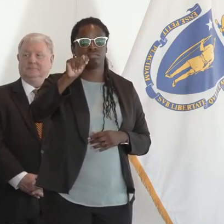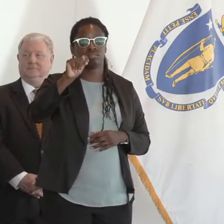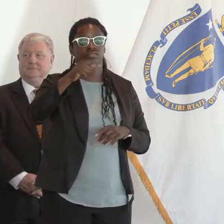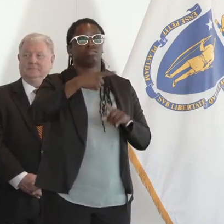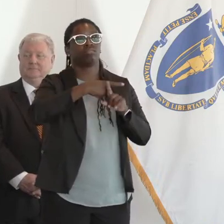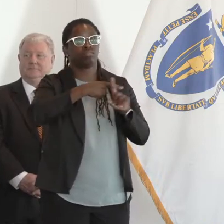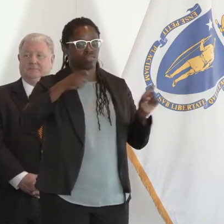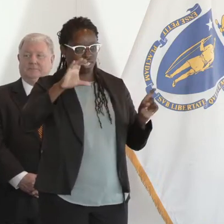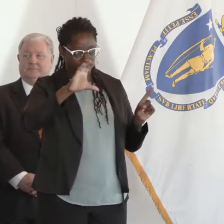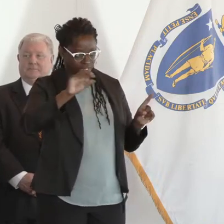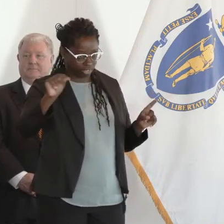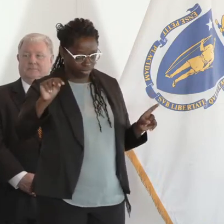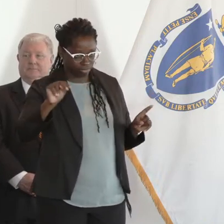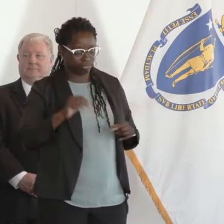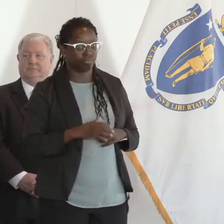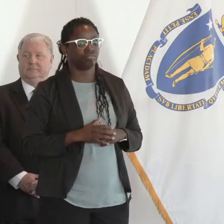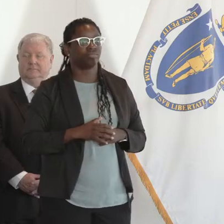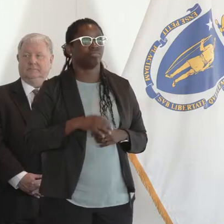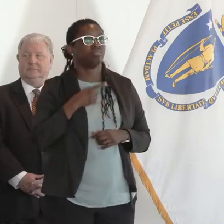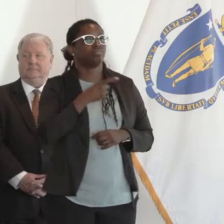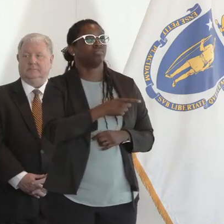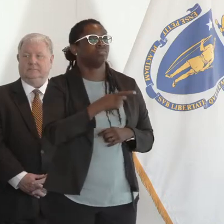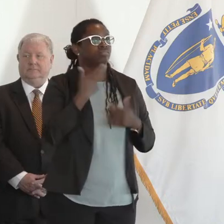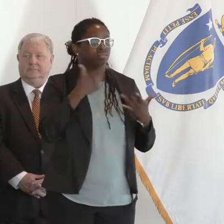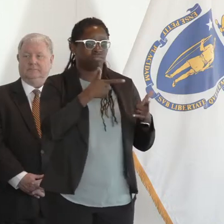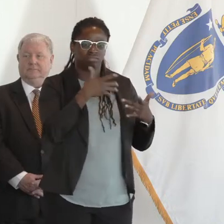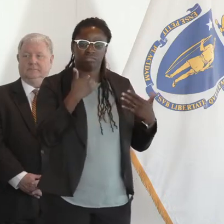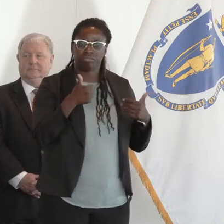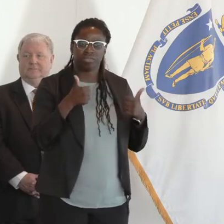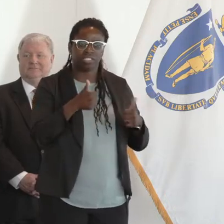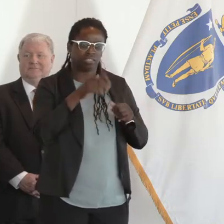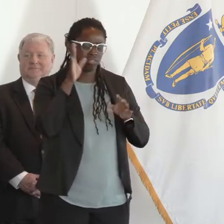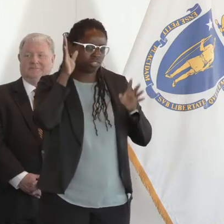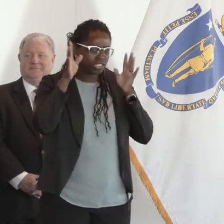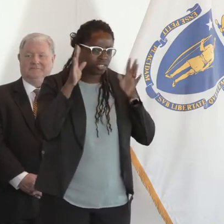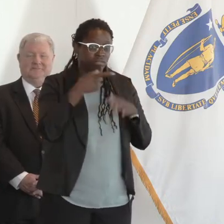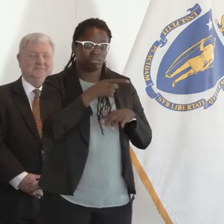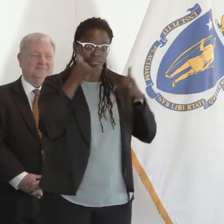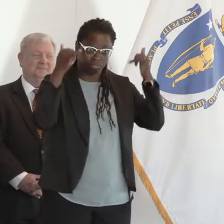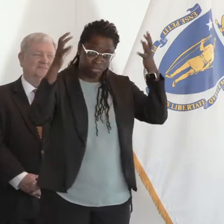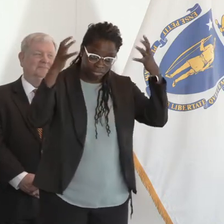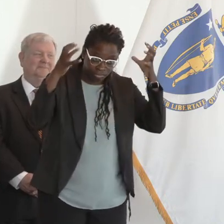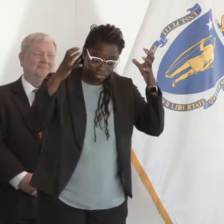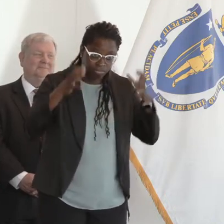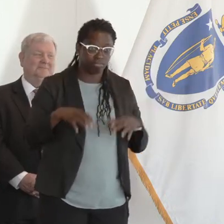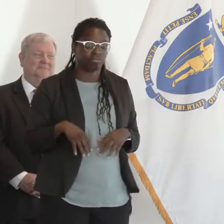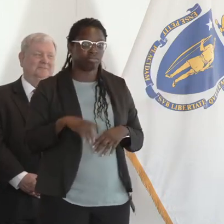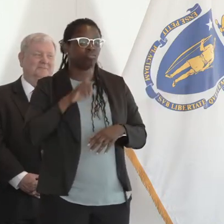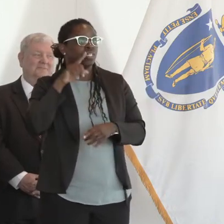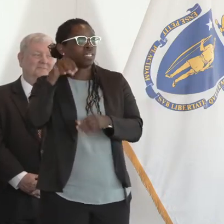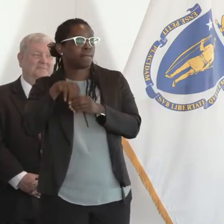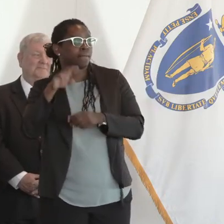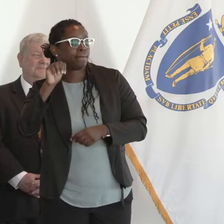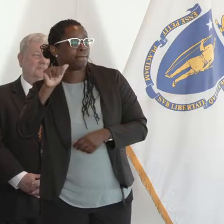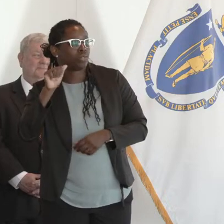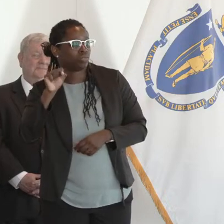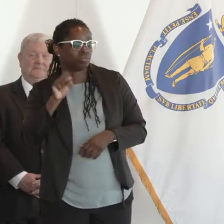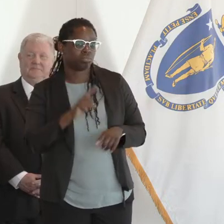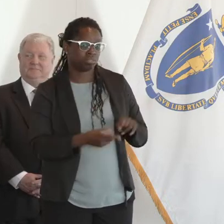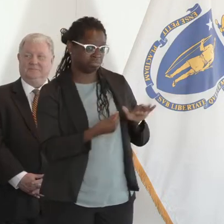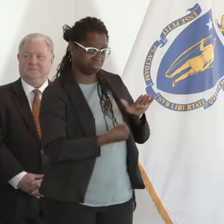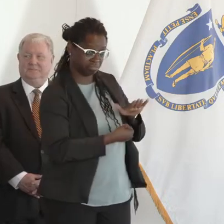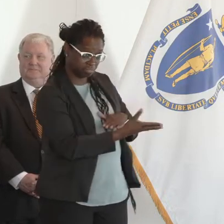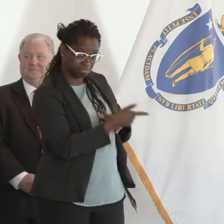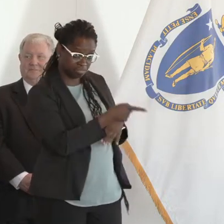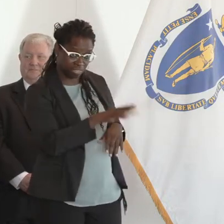Massachusetts, for the record. That said, the UConn men and women's basketball teams dominate, and you have made Connecticut, the great